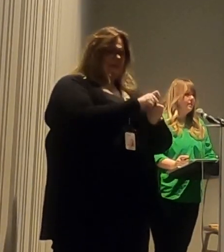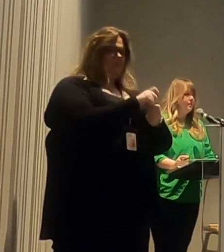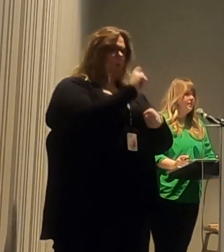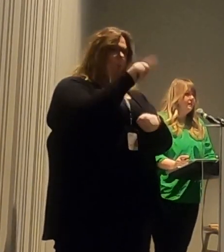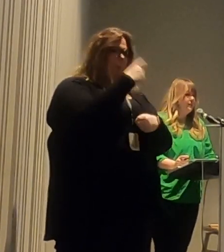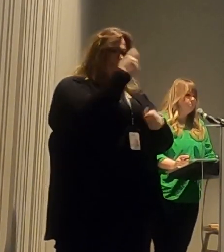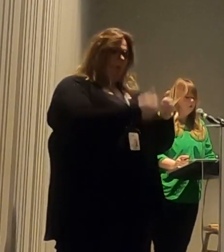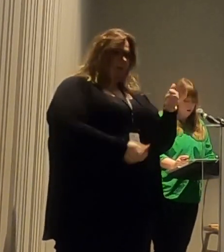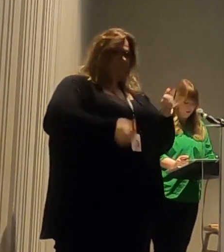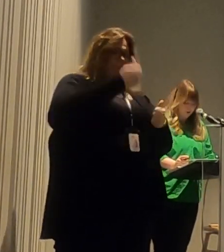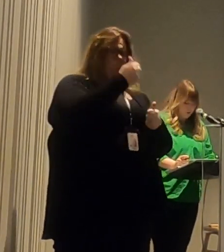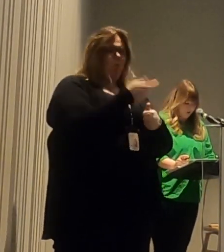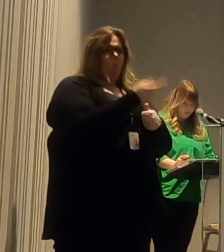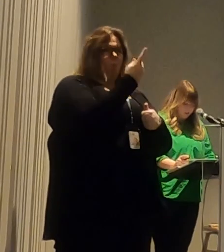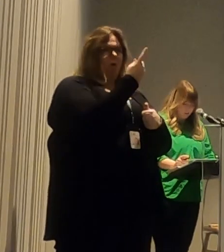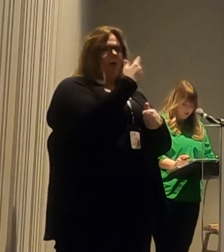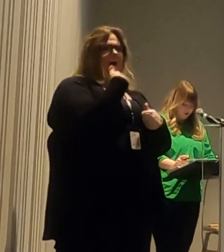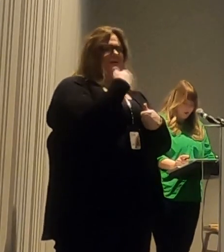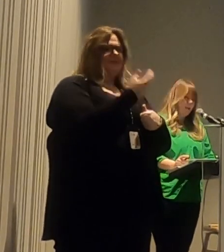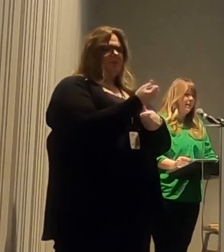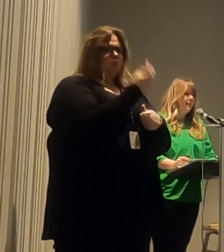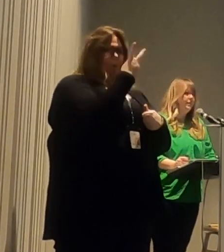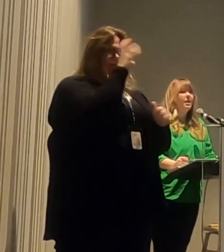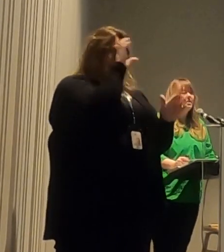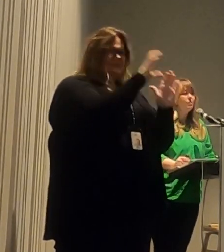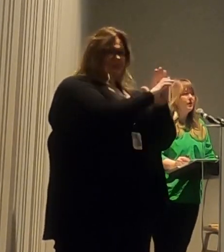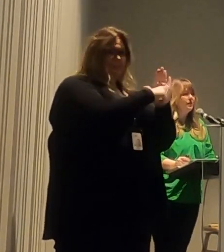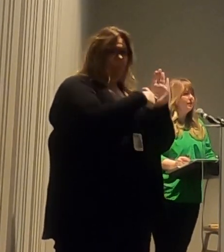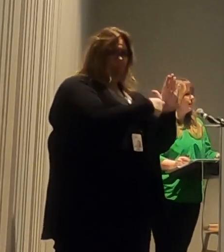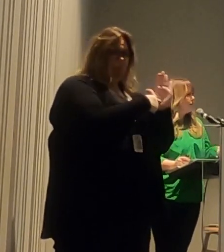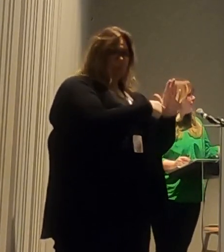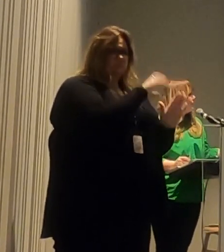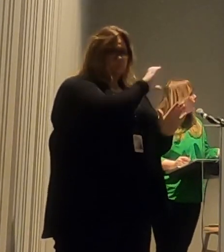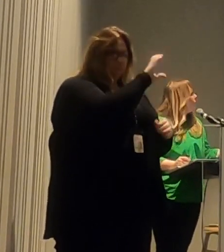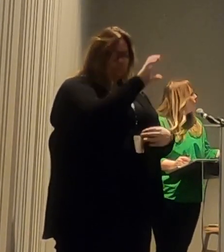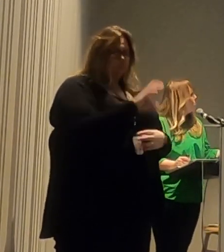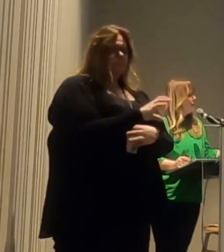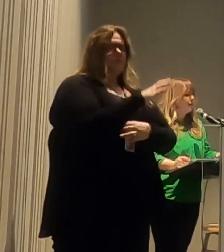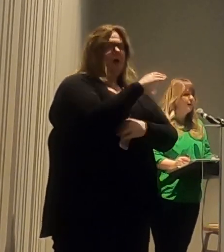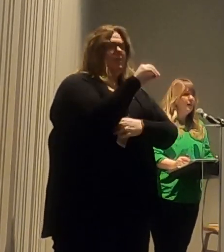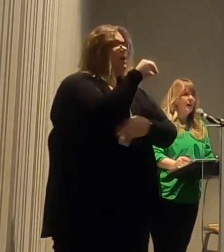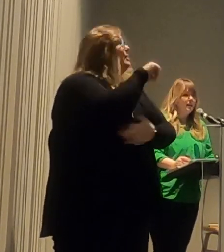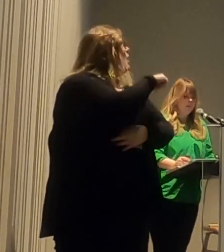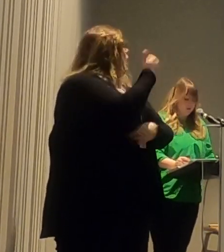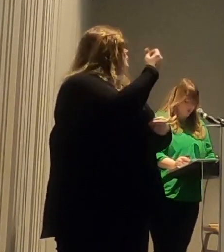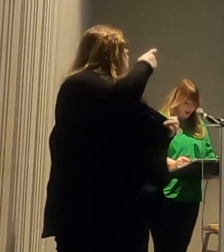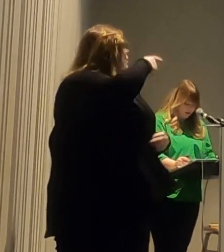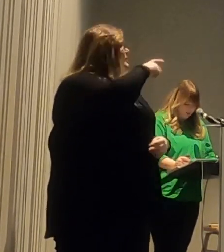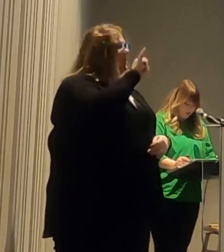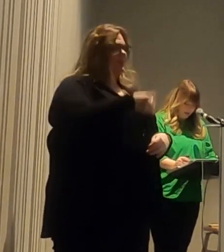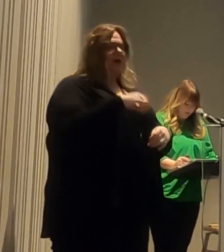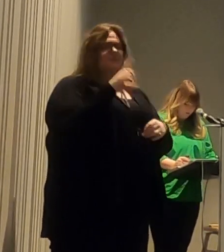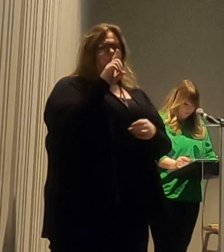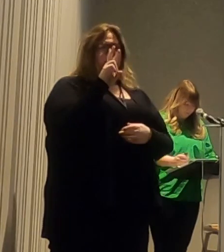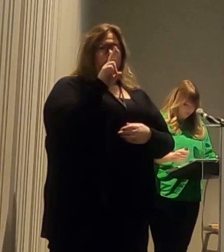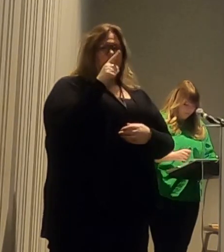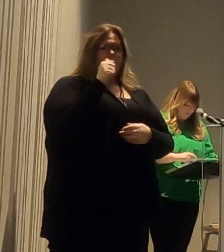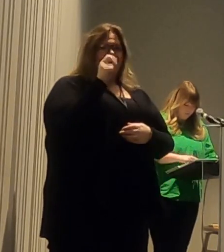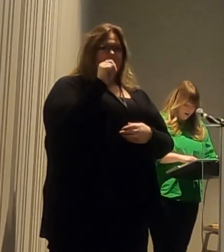One is a series of symbols called the 12 symbols, and then the other one, like we have on our robe here, is the dragon